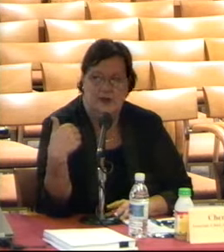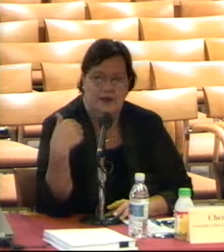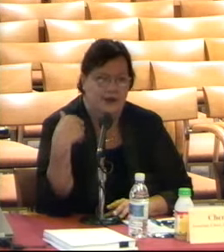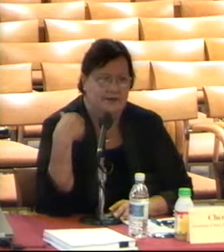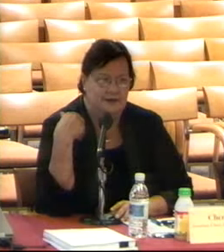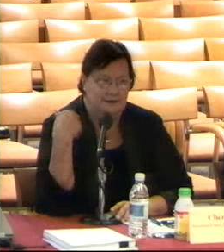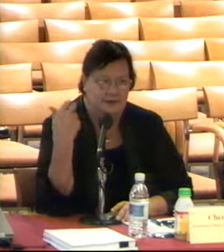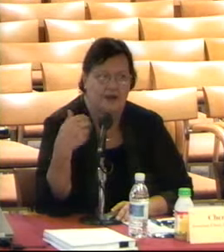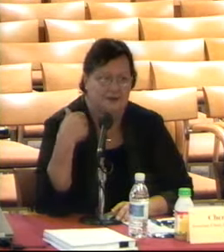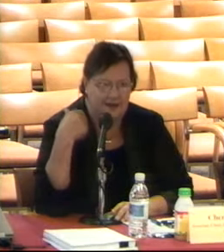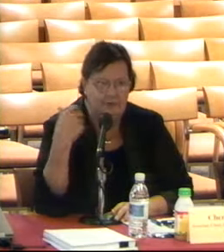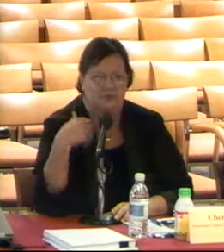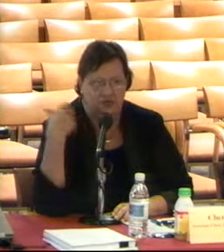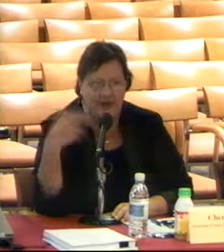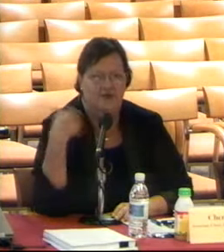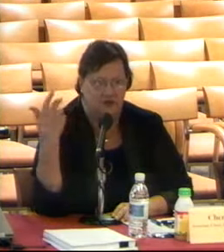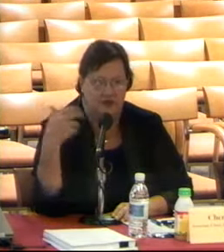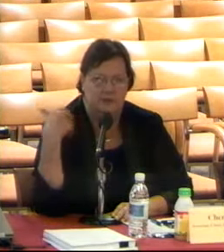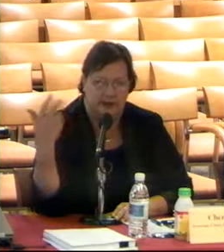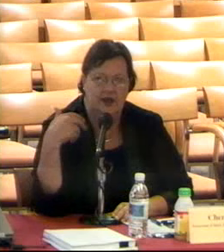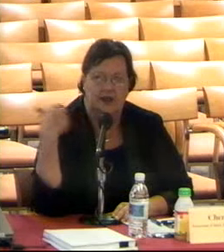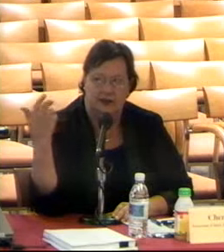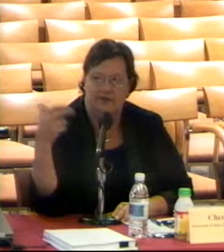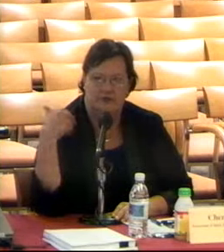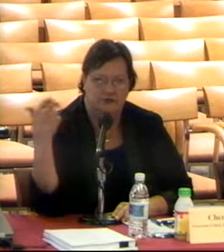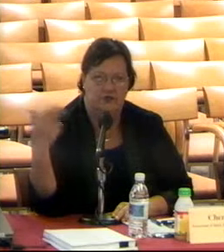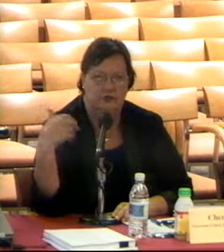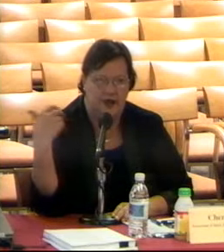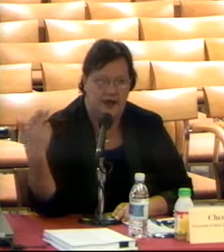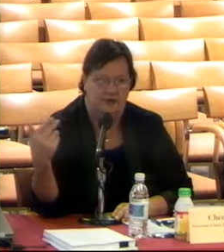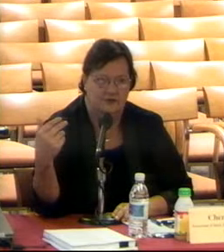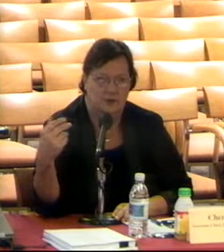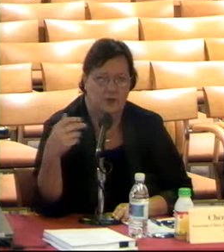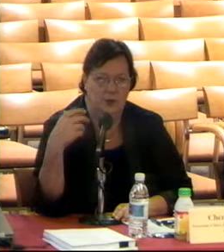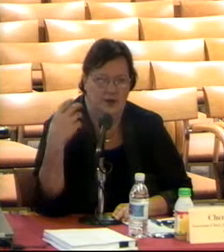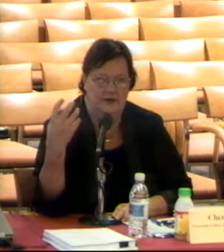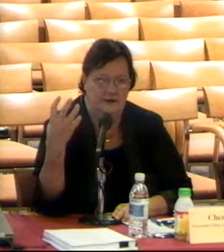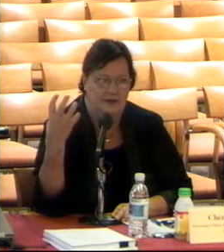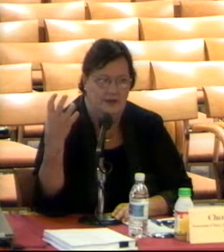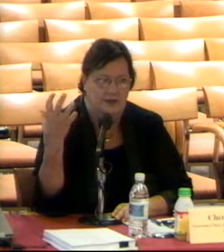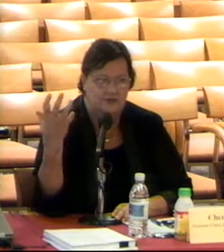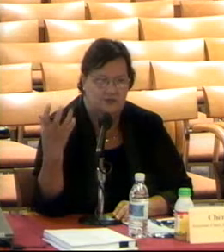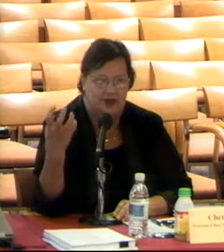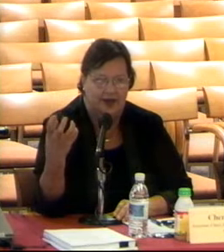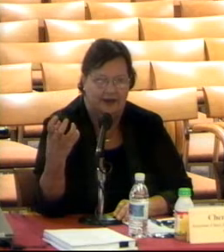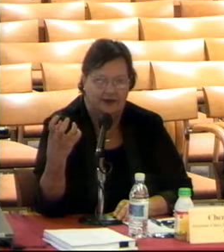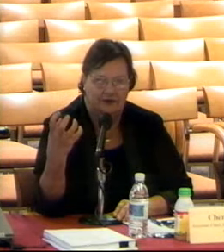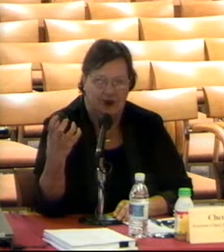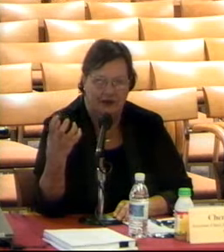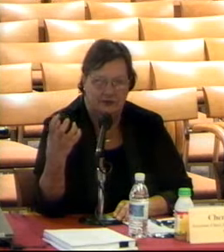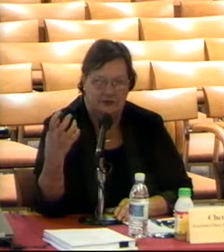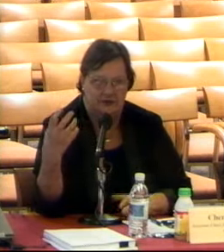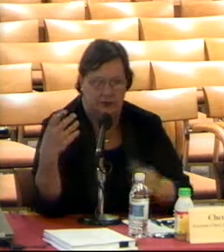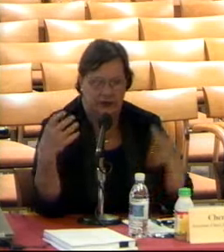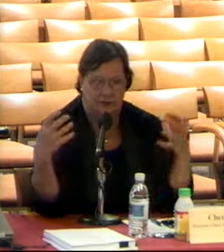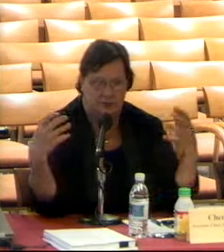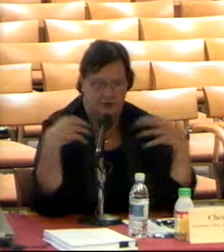and then not keep changing them again every few days. We wanted a static document that we can put